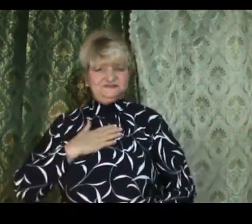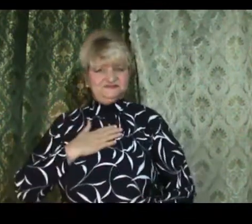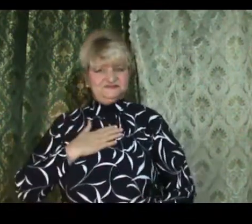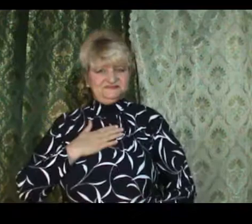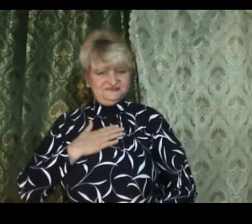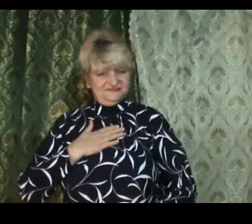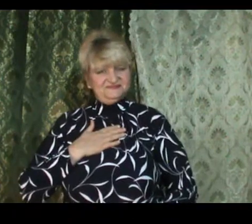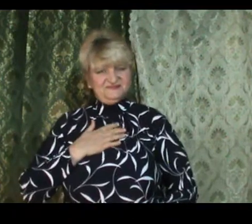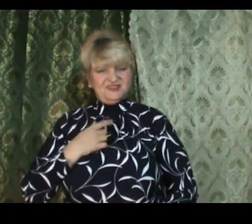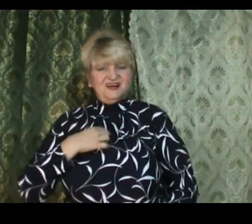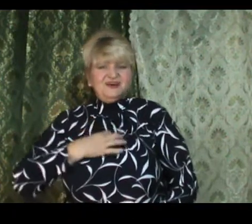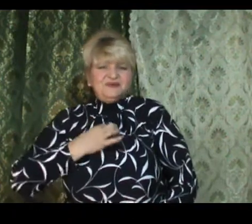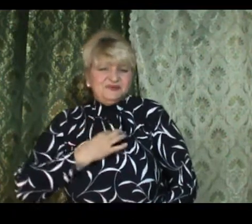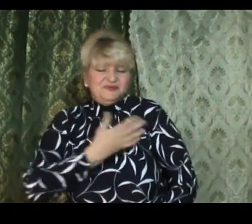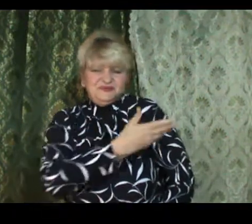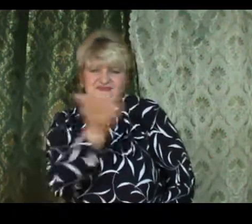Thank you.